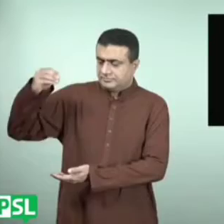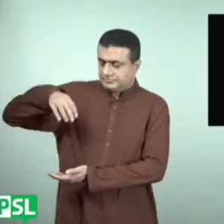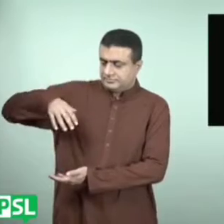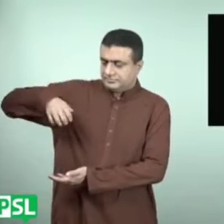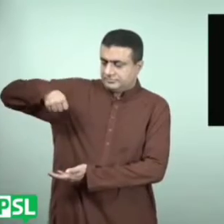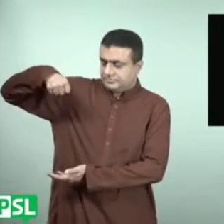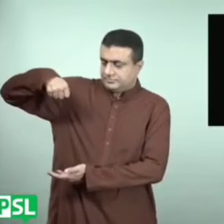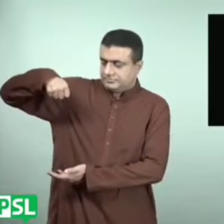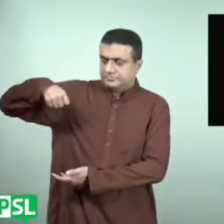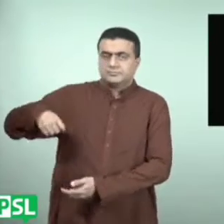Delivery bag.